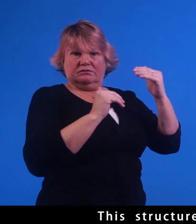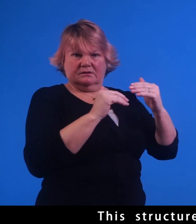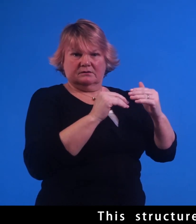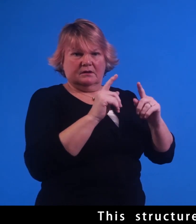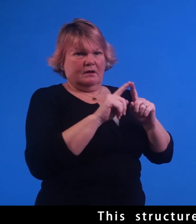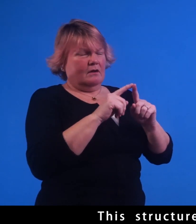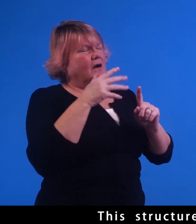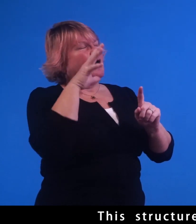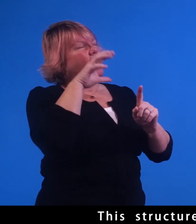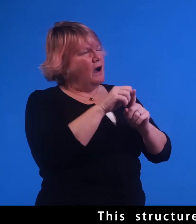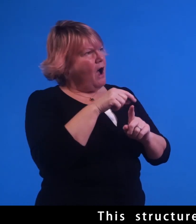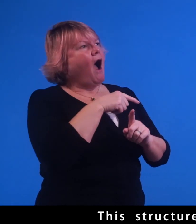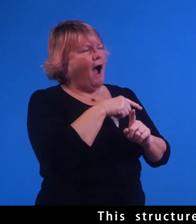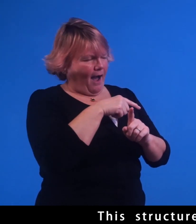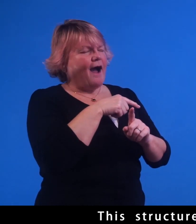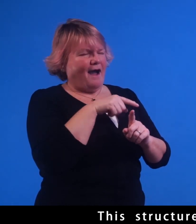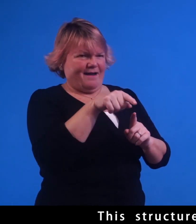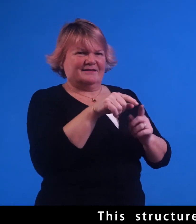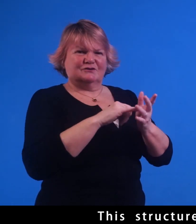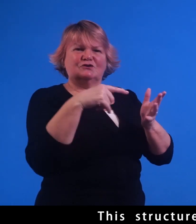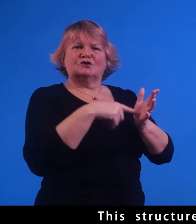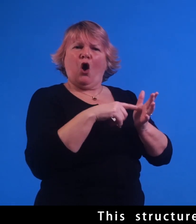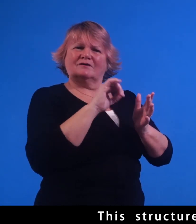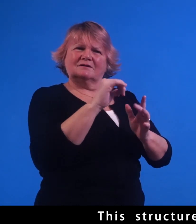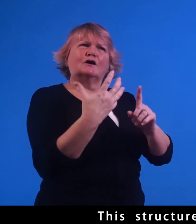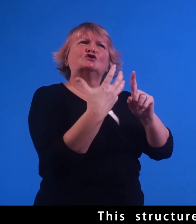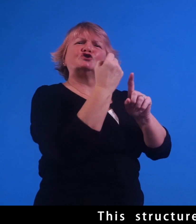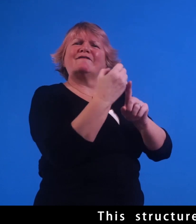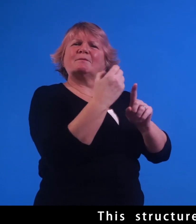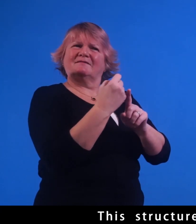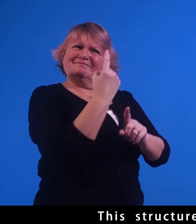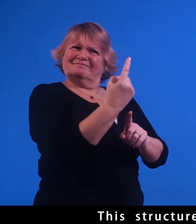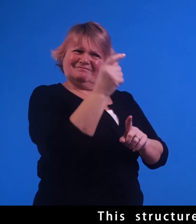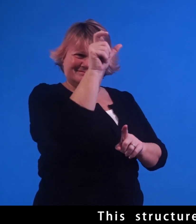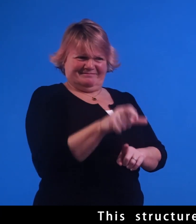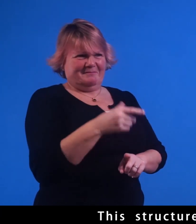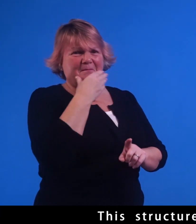This structure would recognise the achievement of Scott as a man,